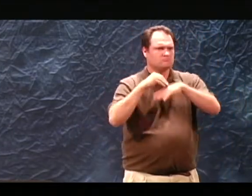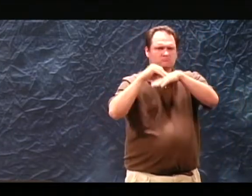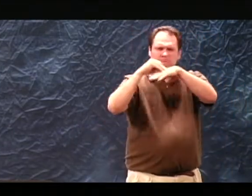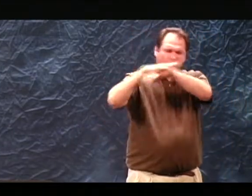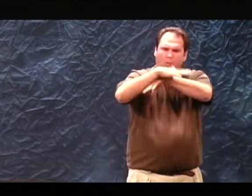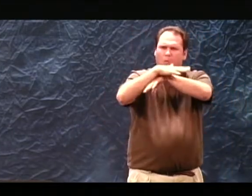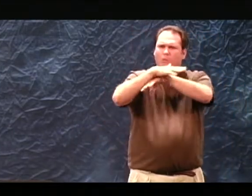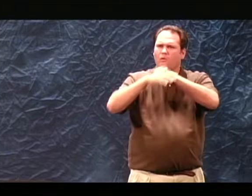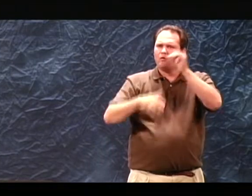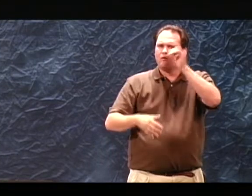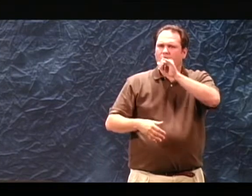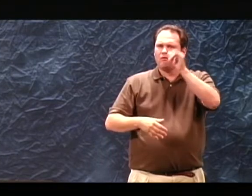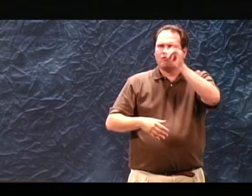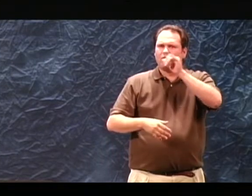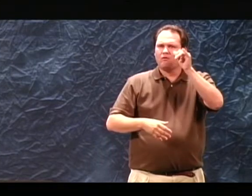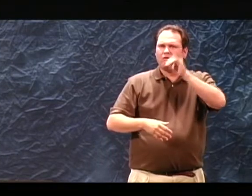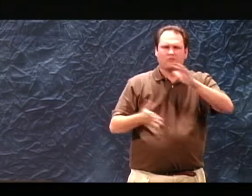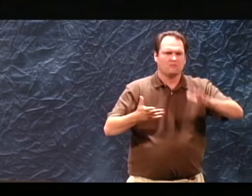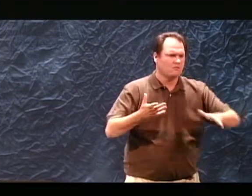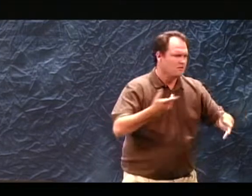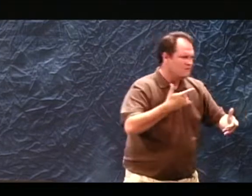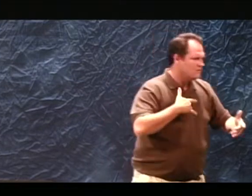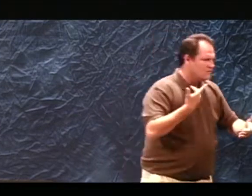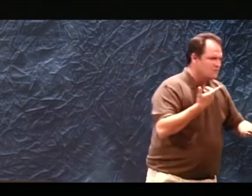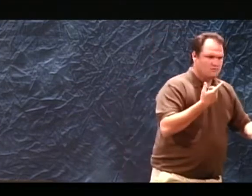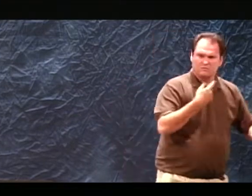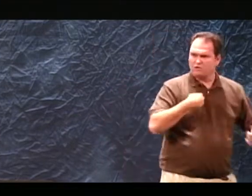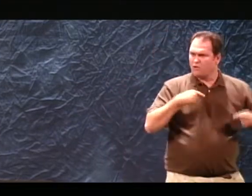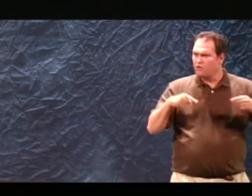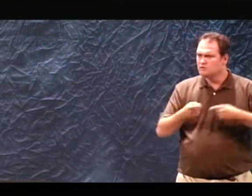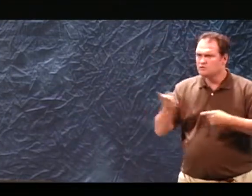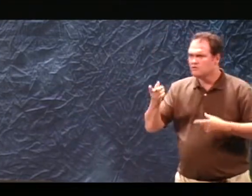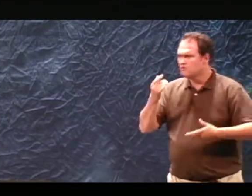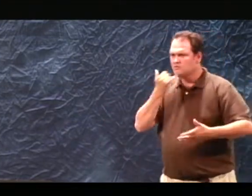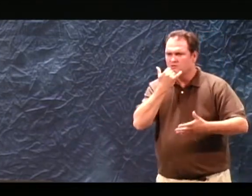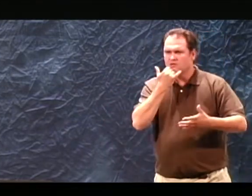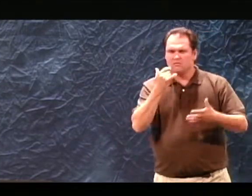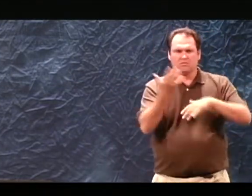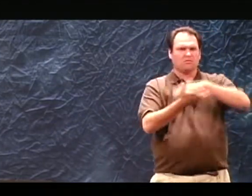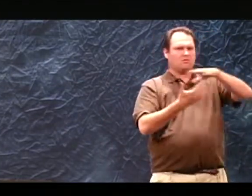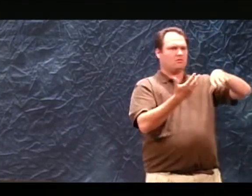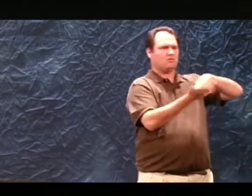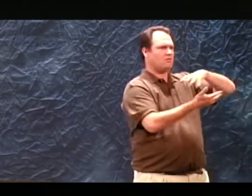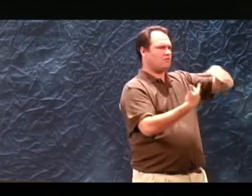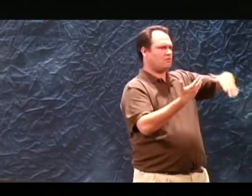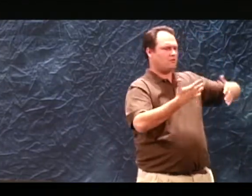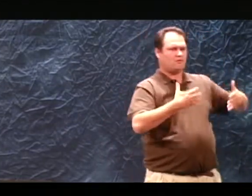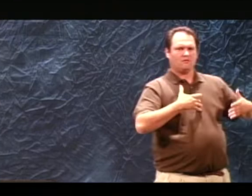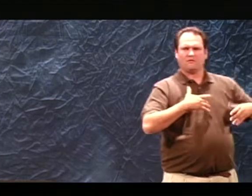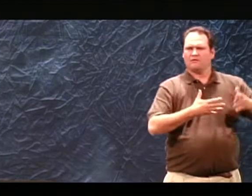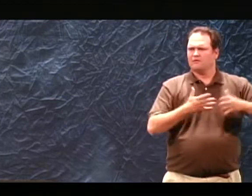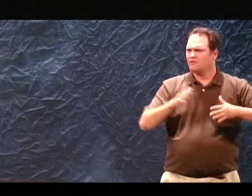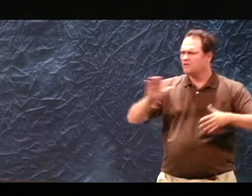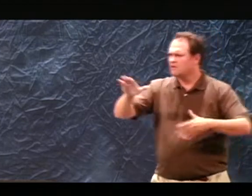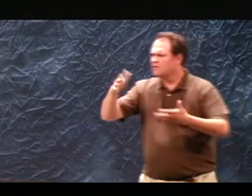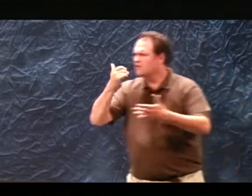and yet there is a tear from within the church there is a loss there is something wrong there's